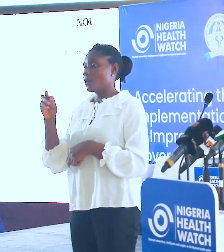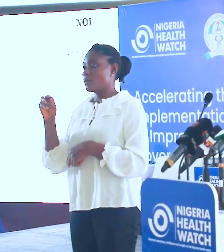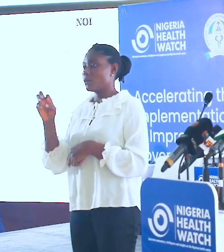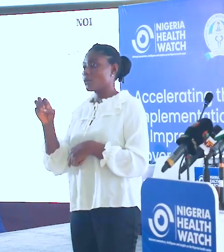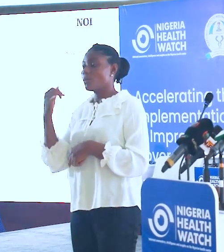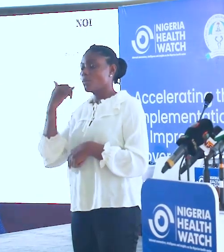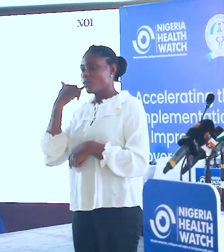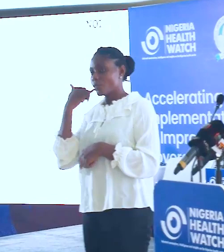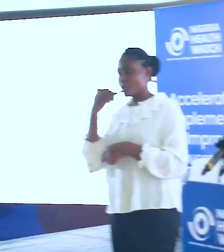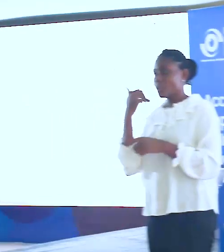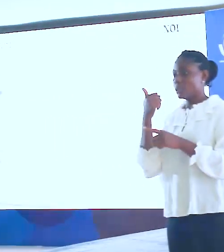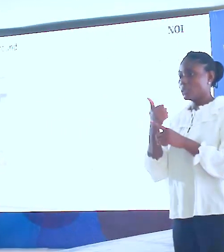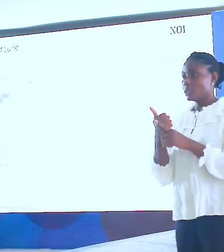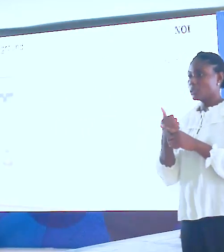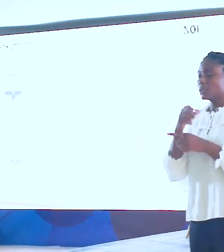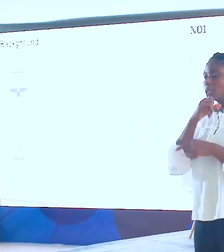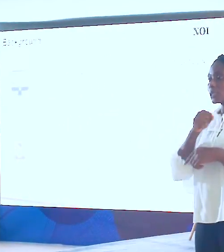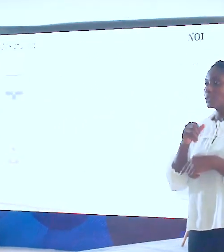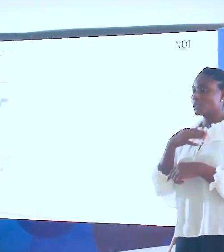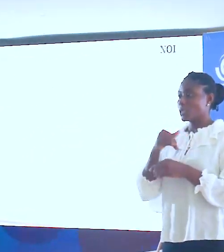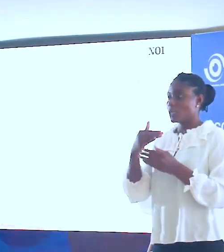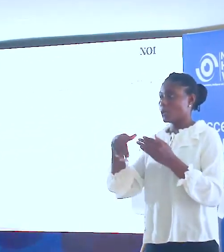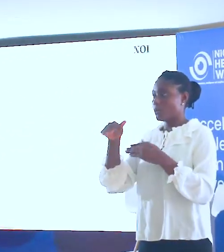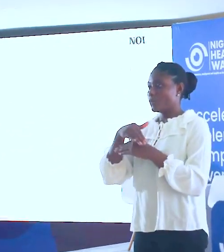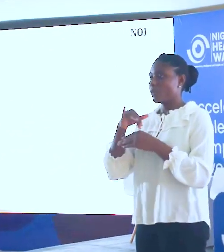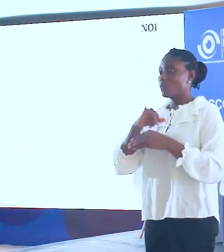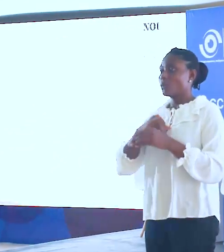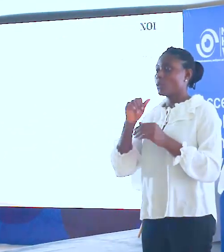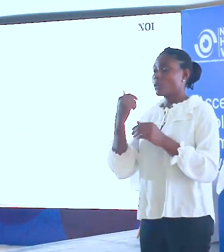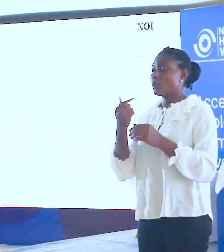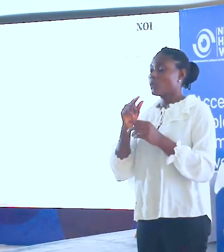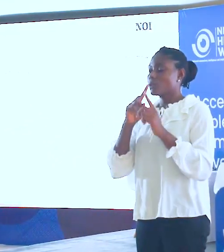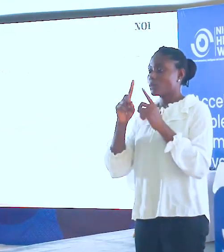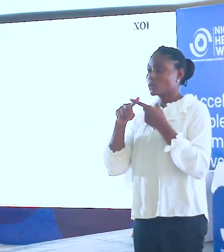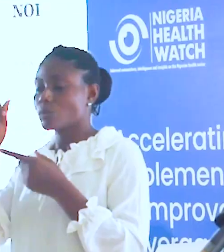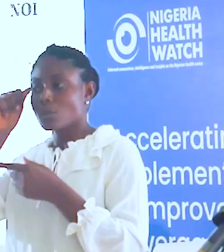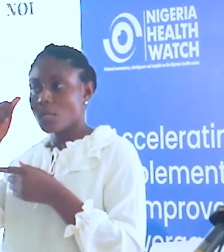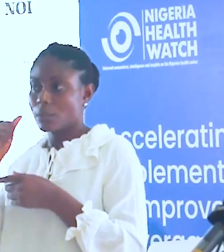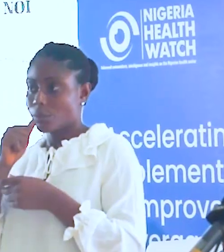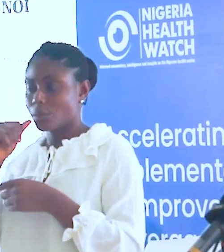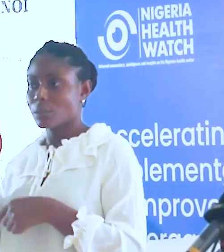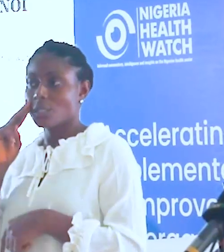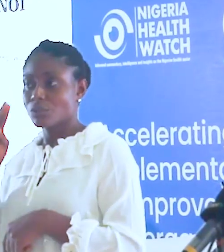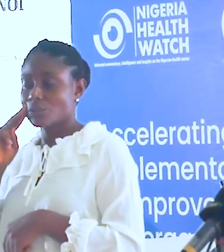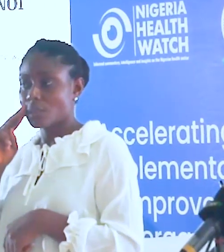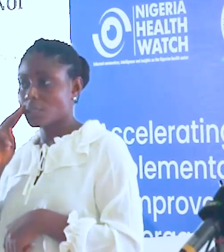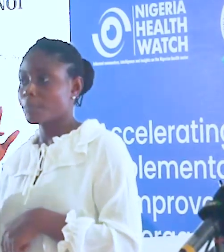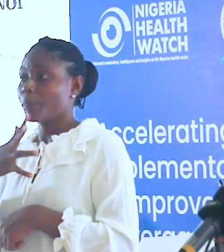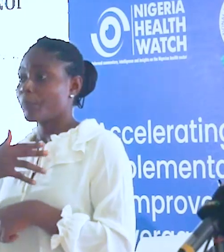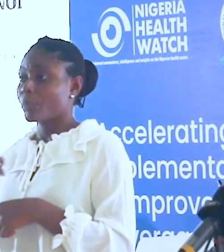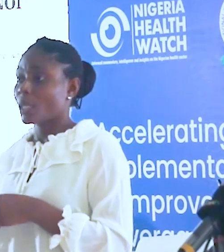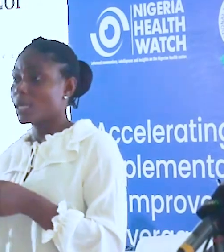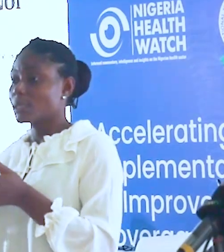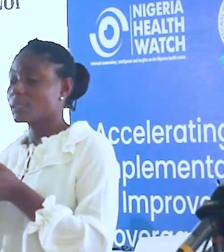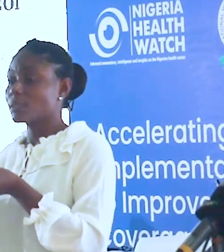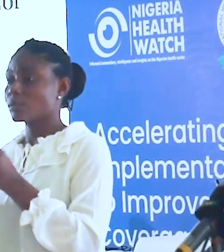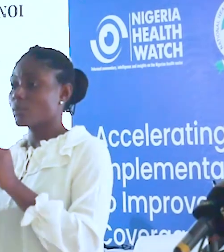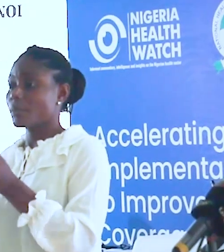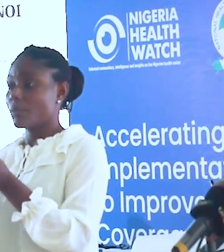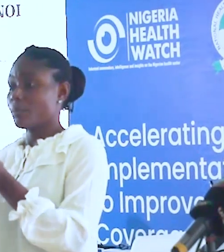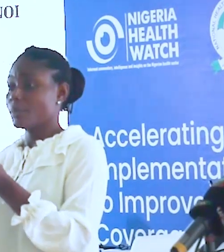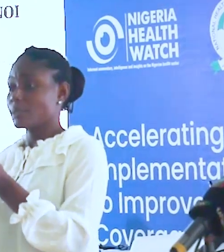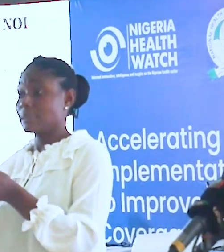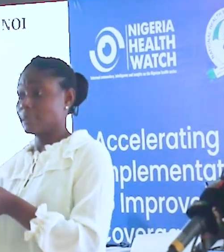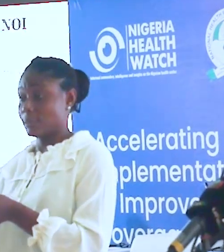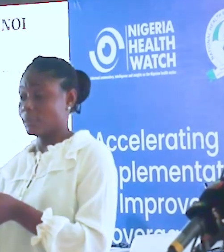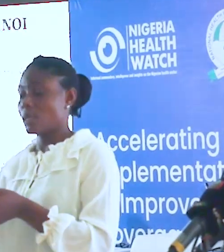phone-only Nigerians, age 18 and above. We can only speak to adult Nigerians. And these numbers are representative of the 6